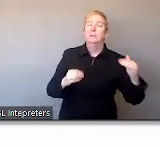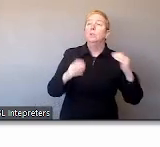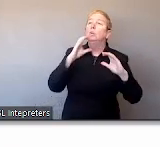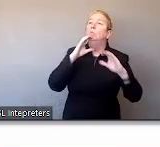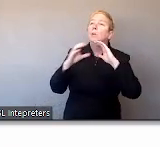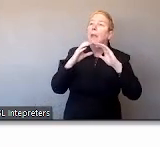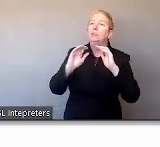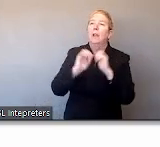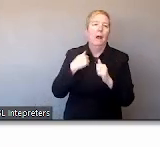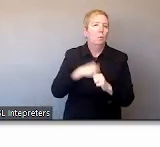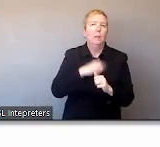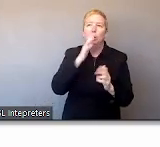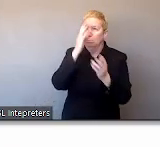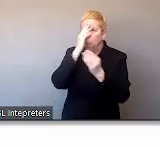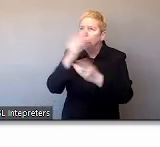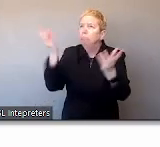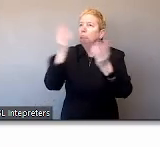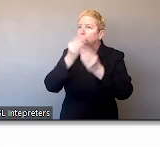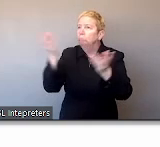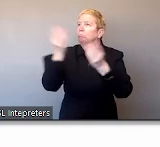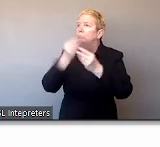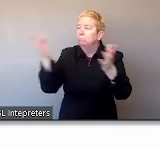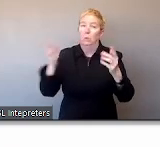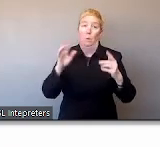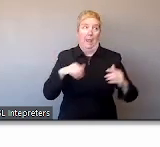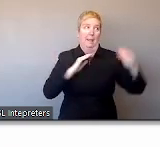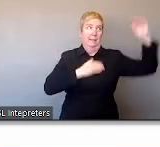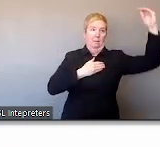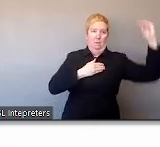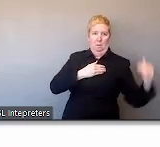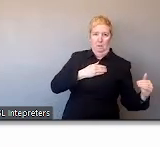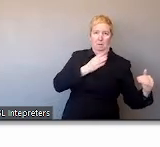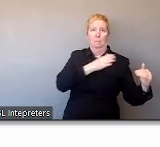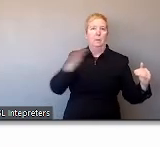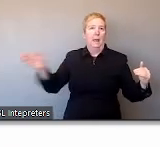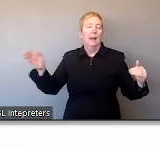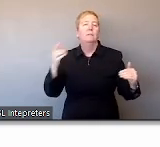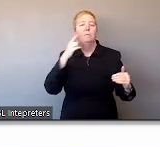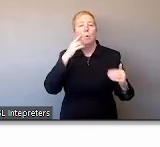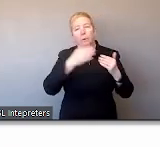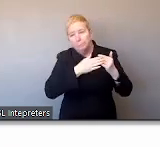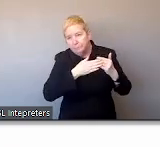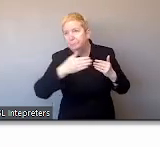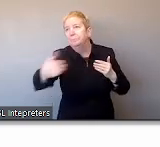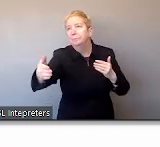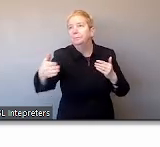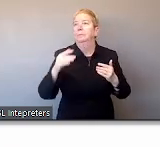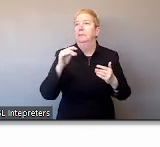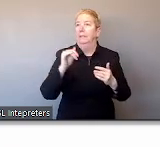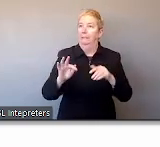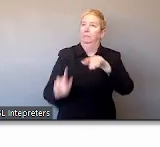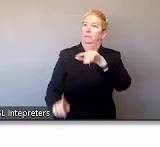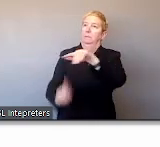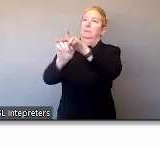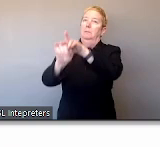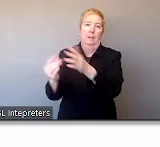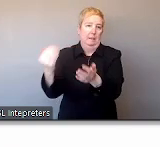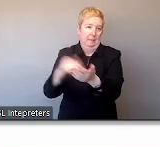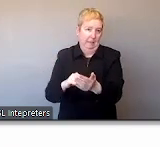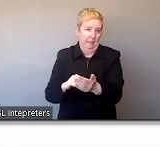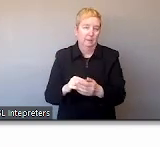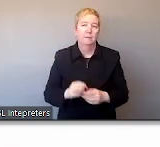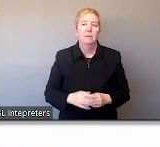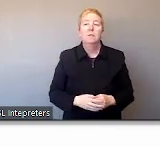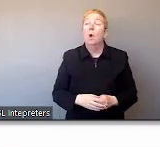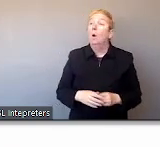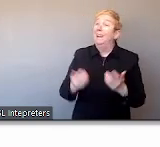plan for communicating with the public? And so we'll be asking our media partners here today to join us in a massive